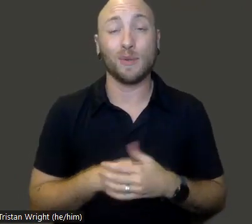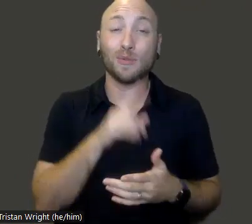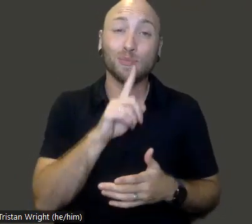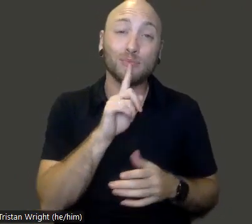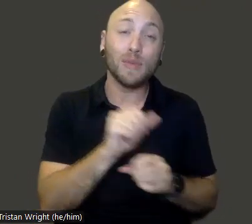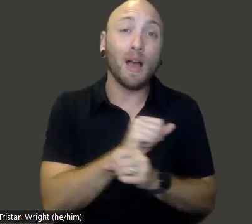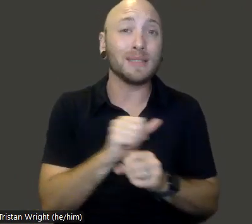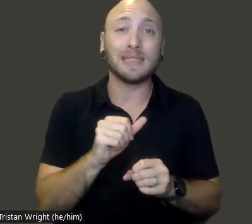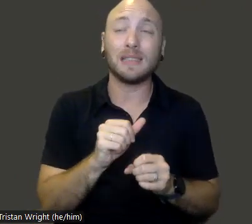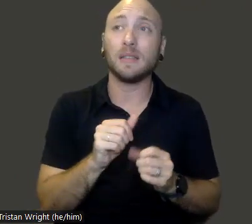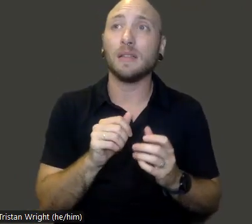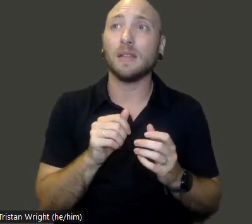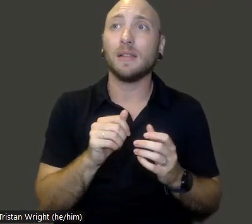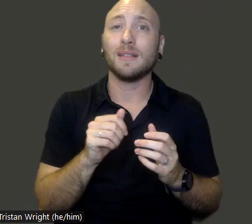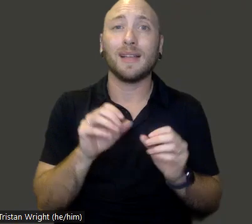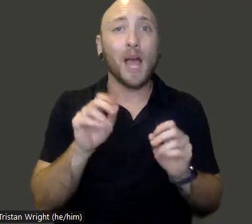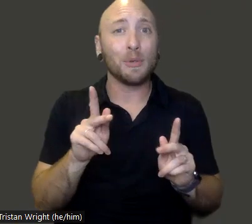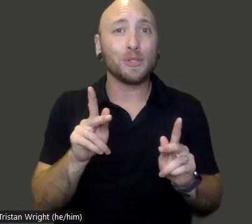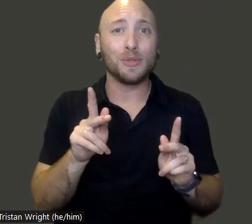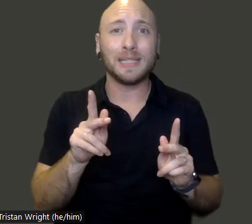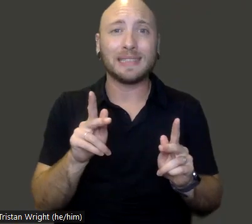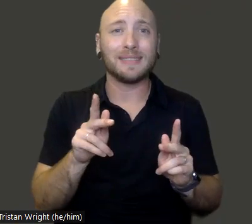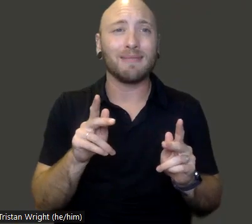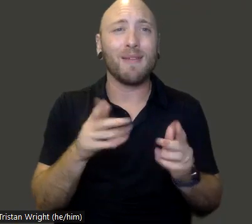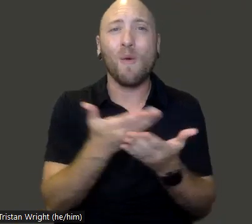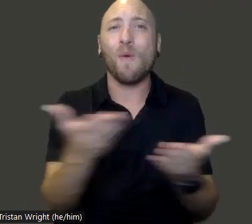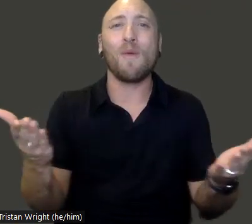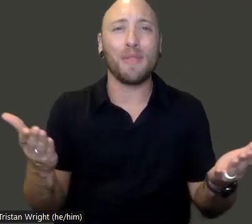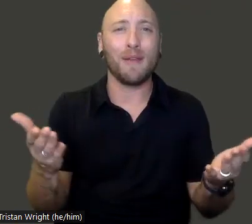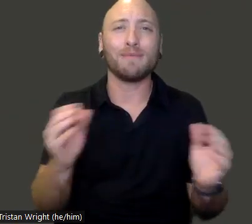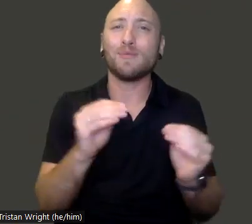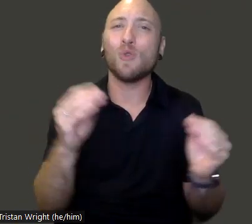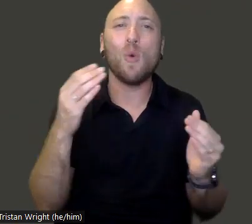know, and I think I've talked enough, but again, thank you